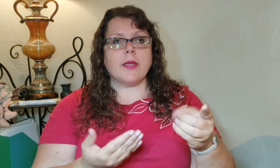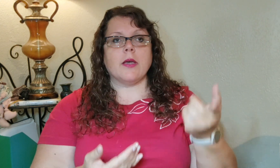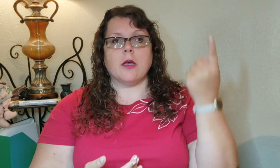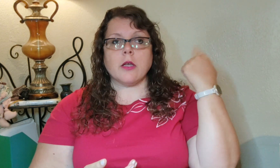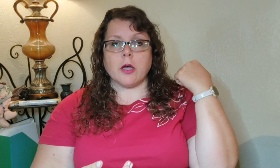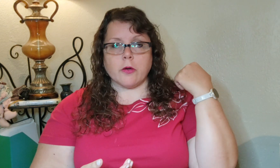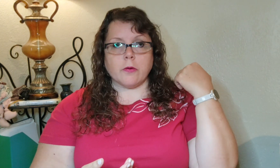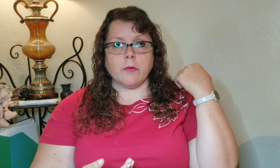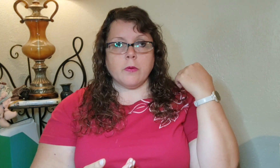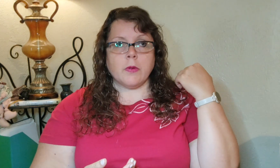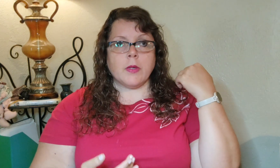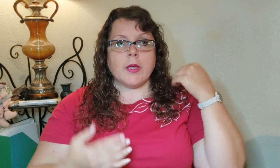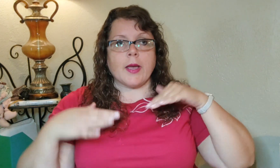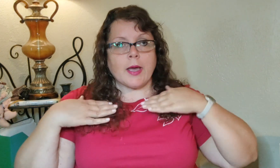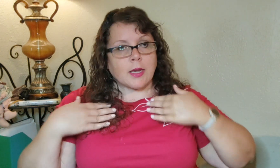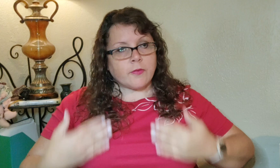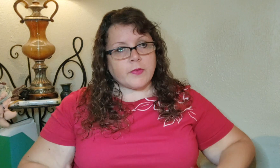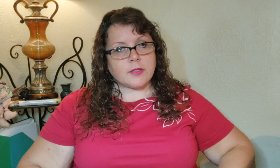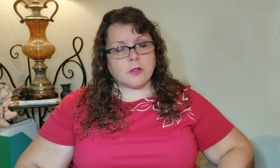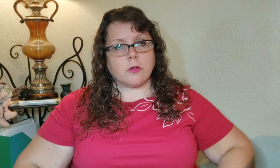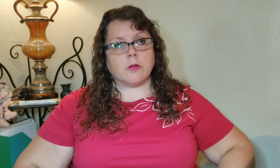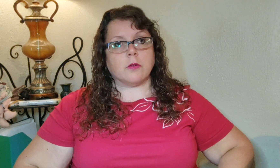week ago, I had a physical,